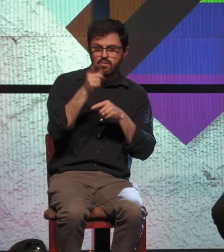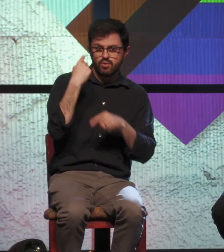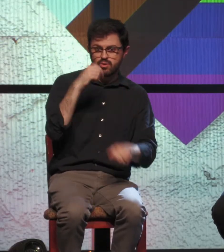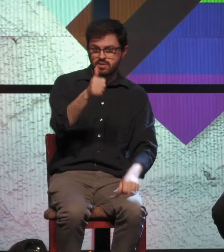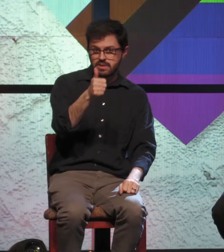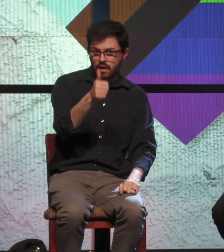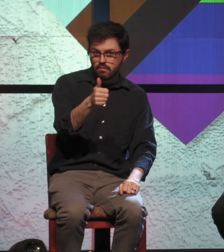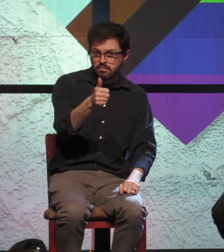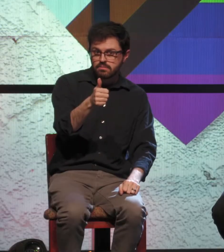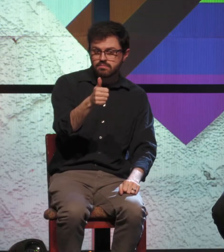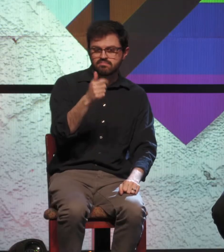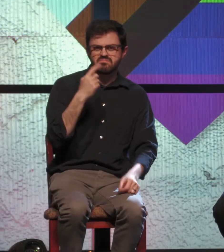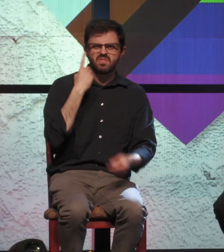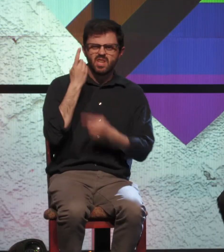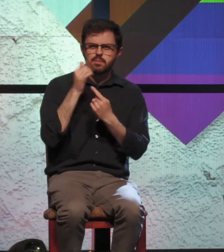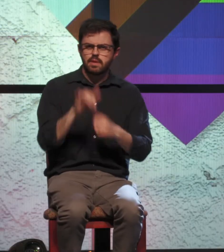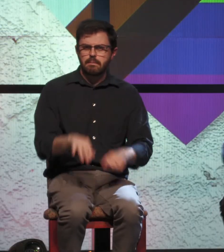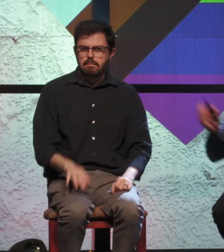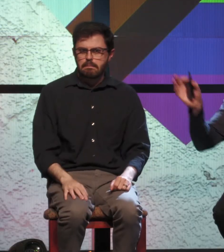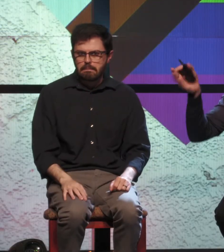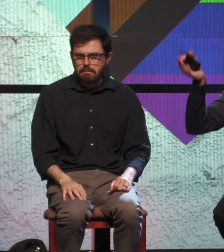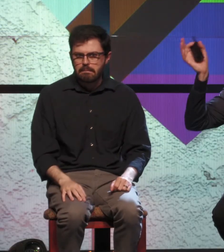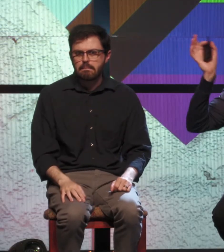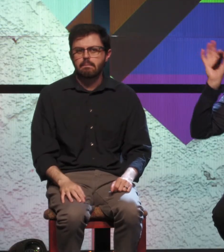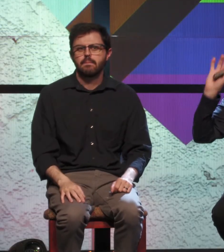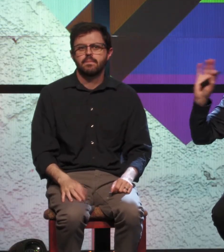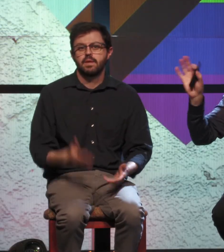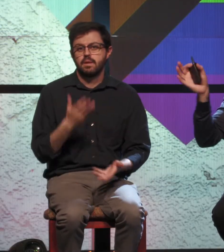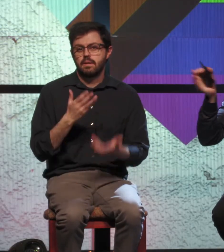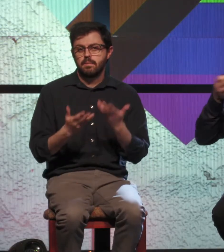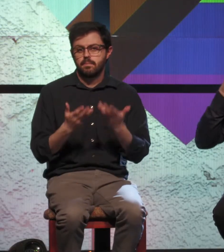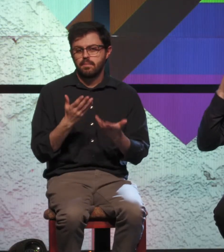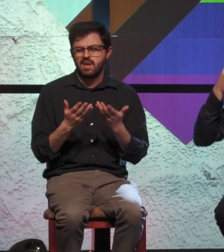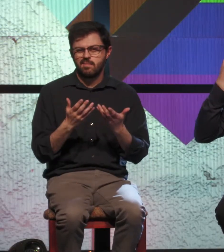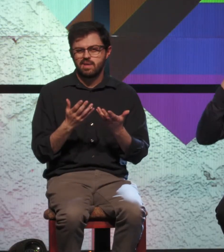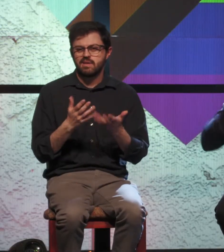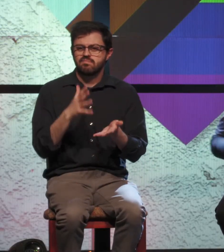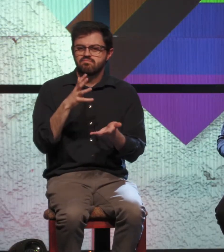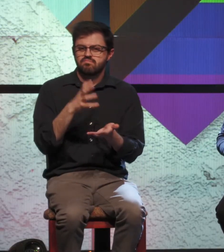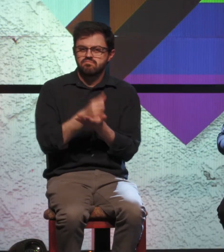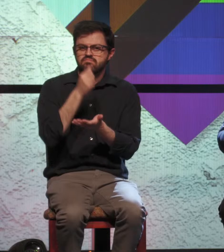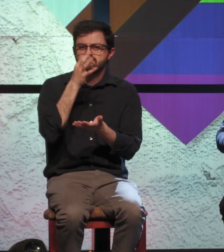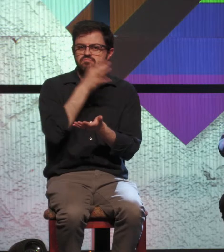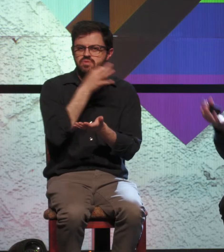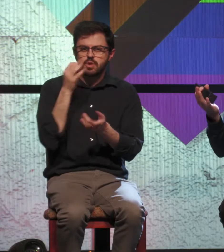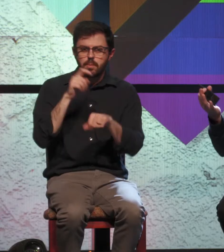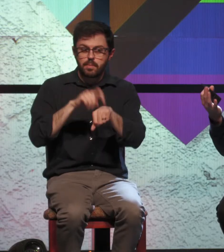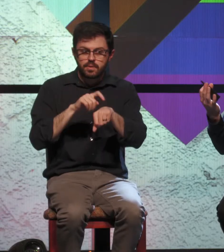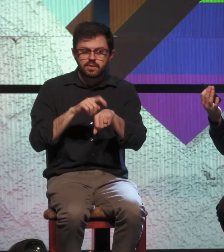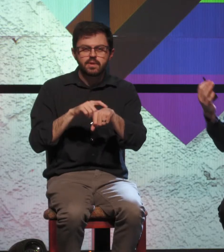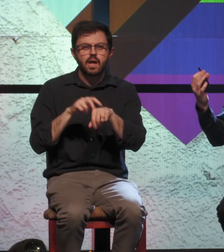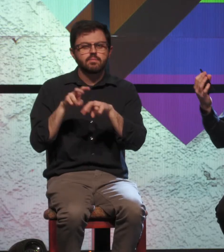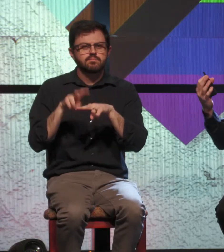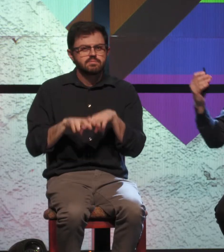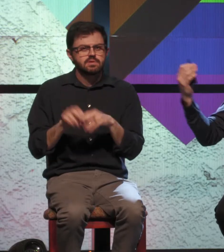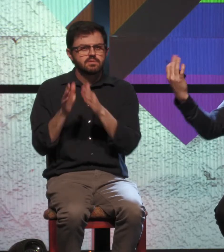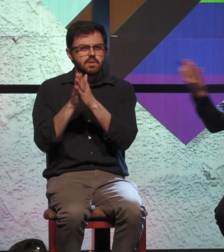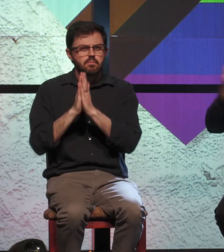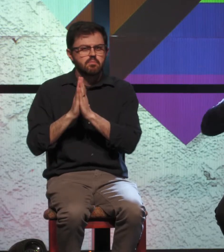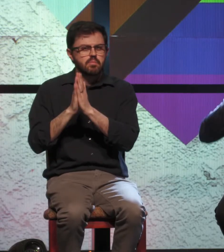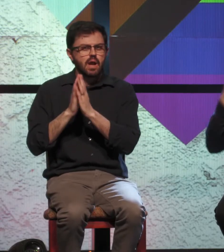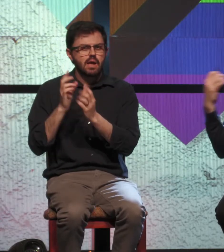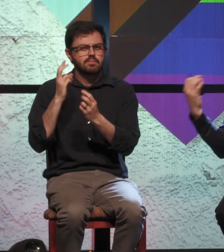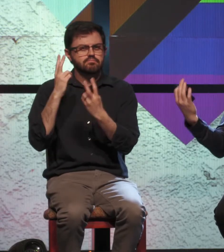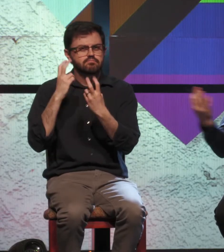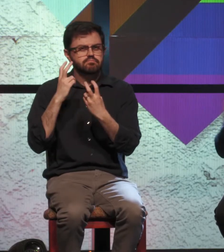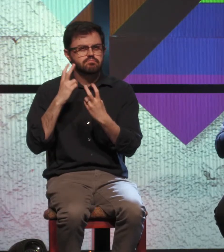Like, just think about that. Pray about it. Maybe just take this time of communion to just ask yourself that question, to sit in the presence